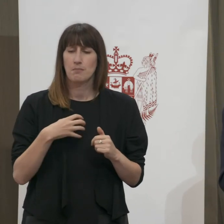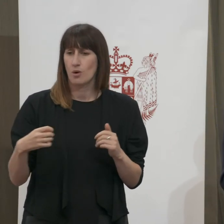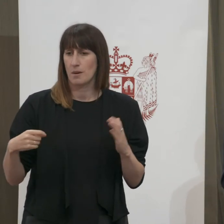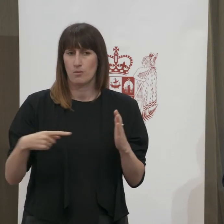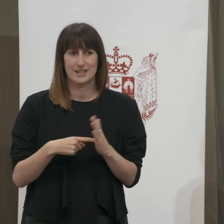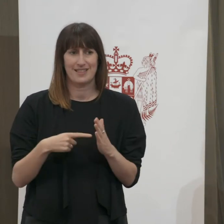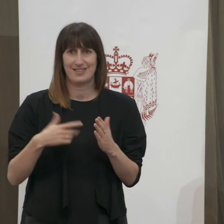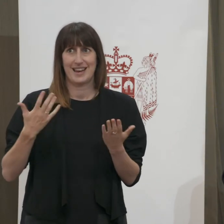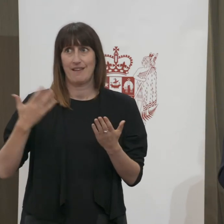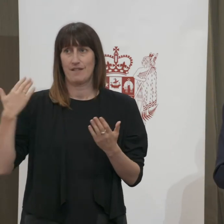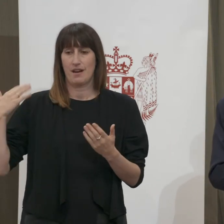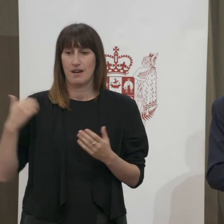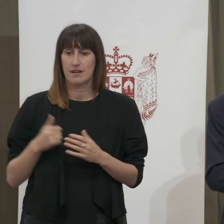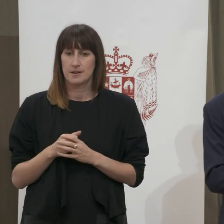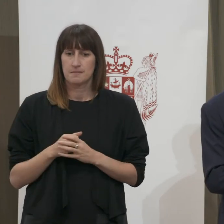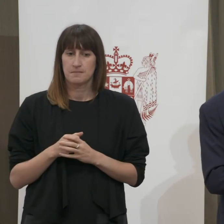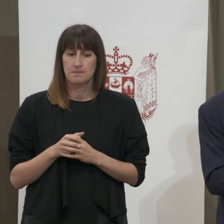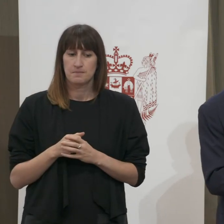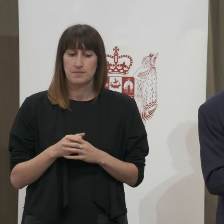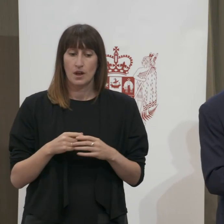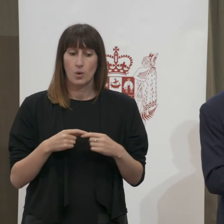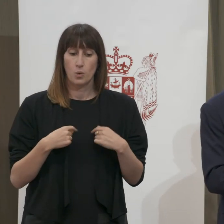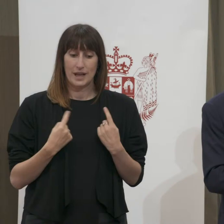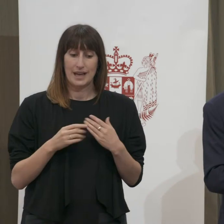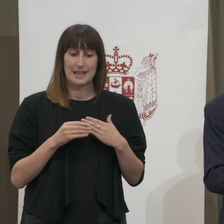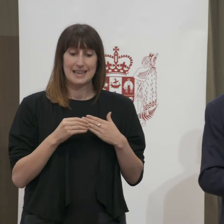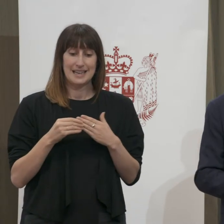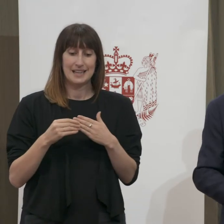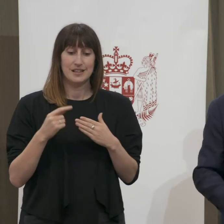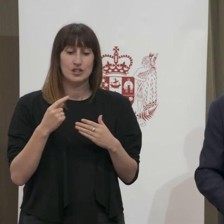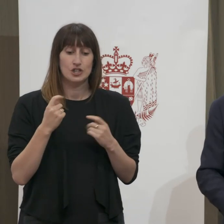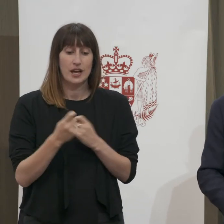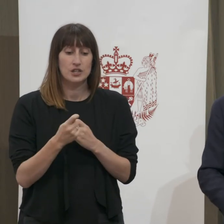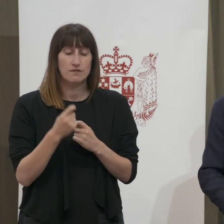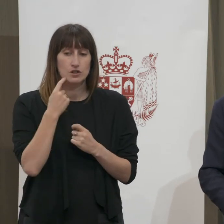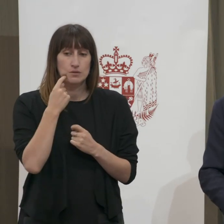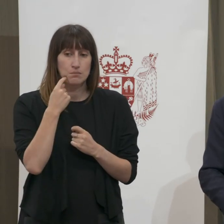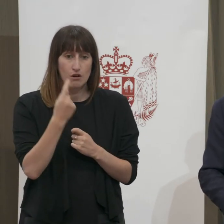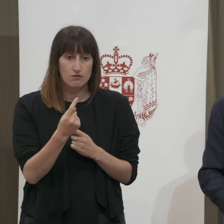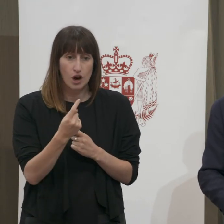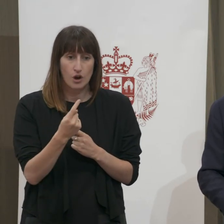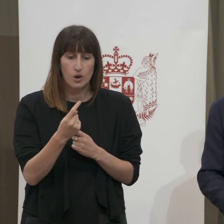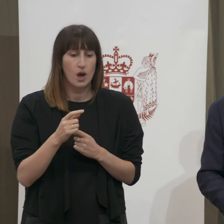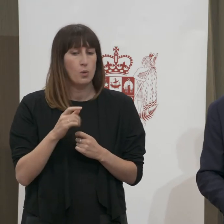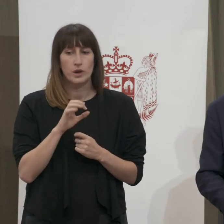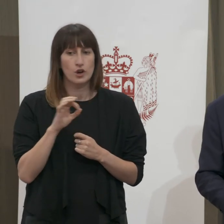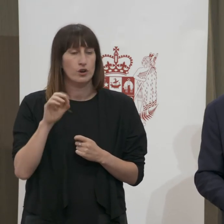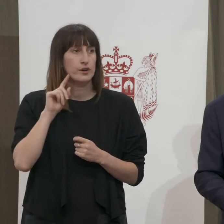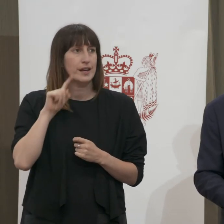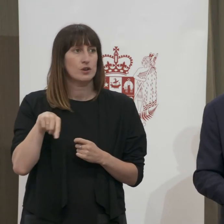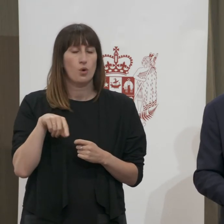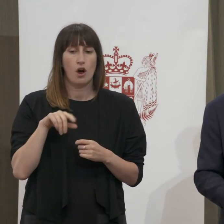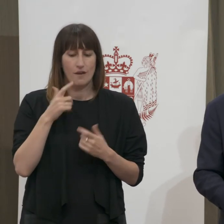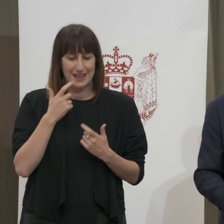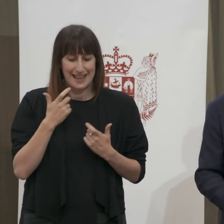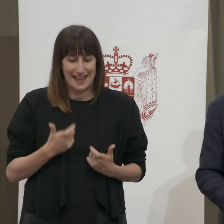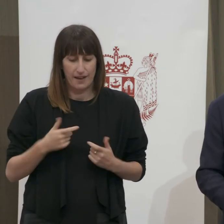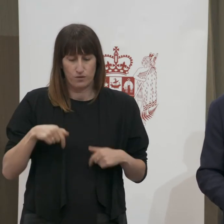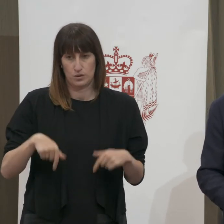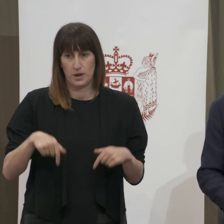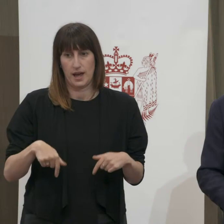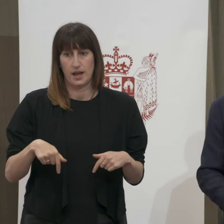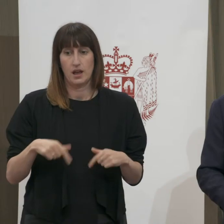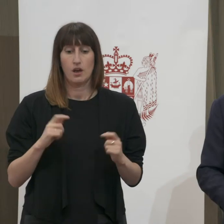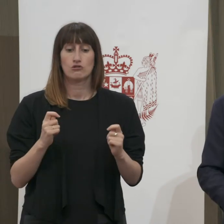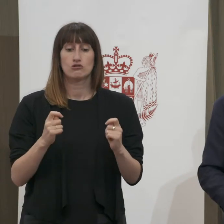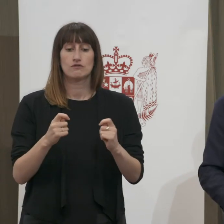that those of us leading the change for tomorrow do not compromise the care we give today. While we are in this